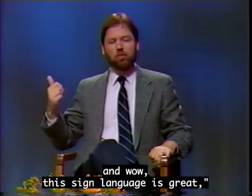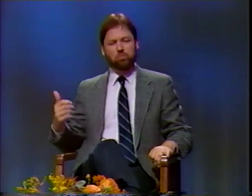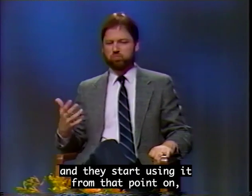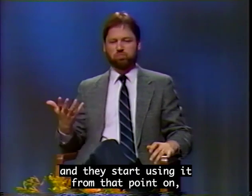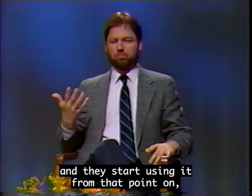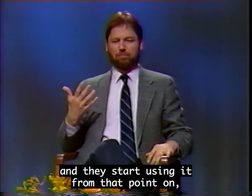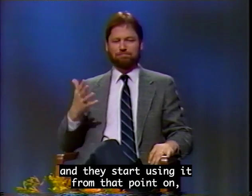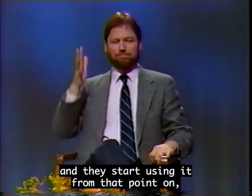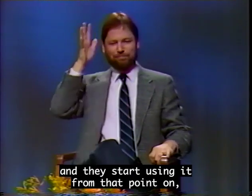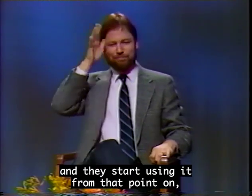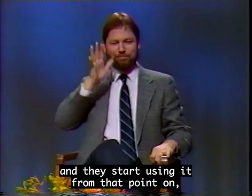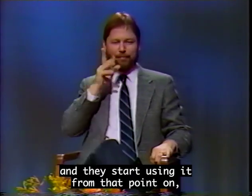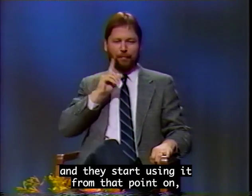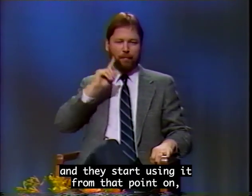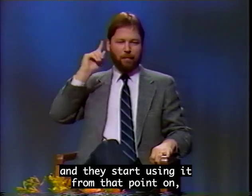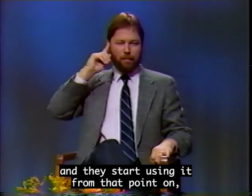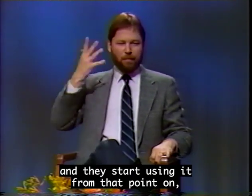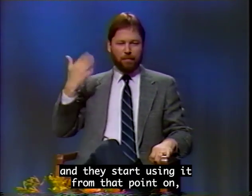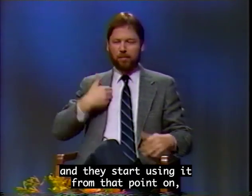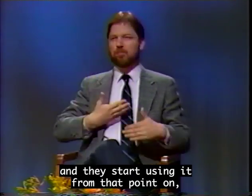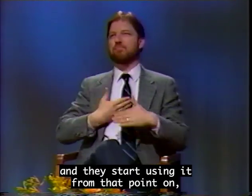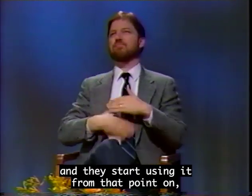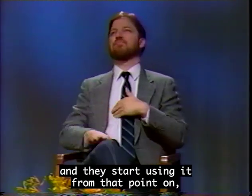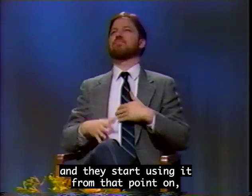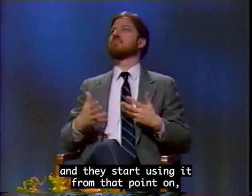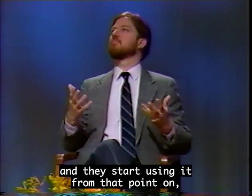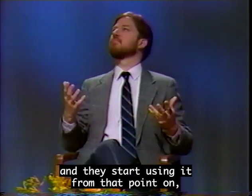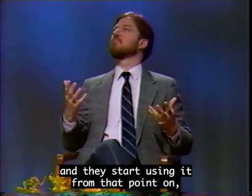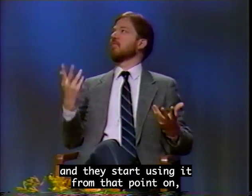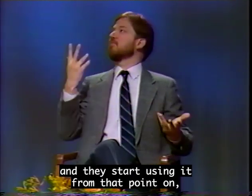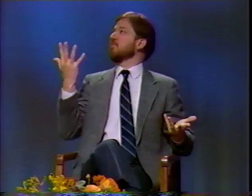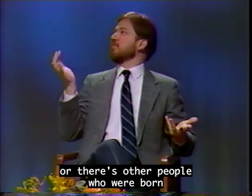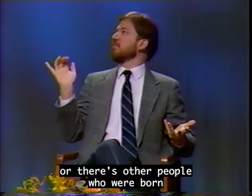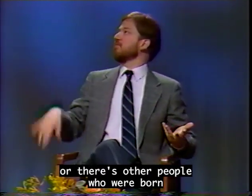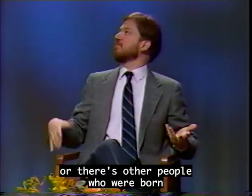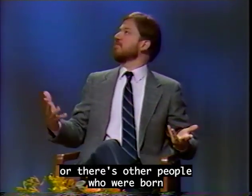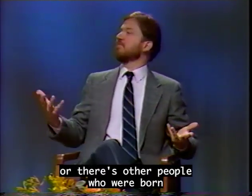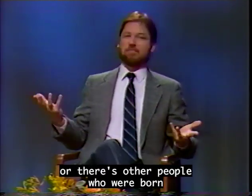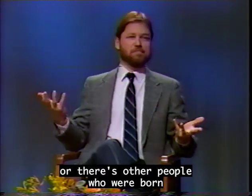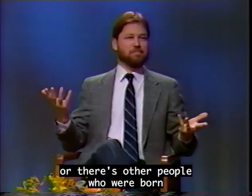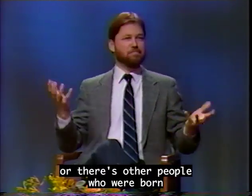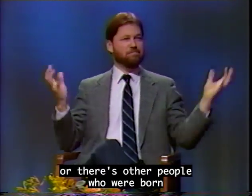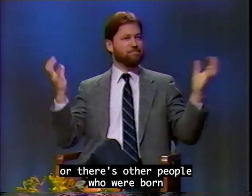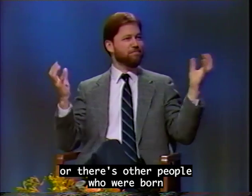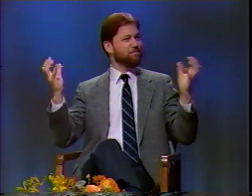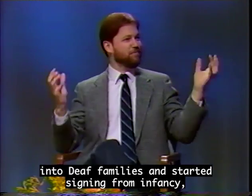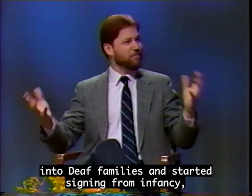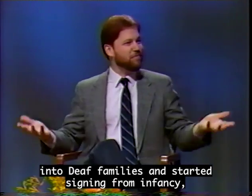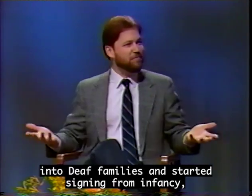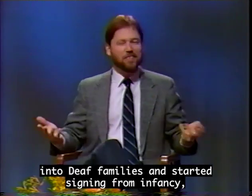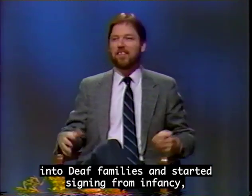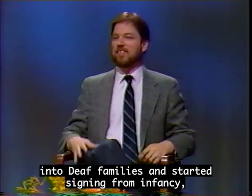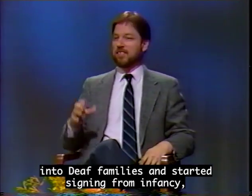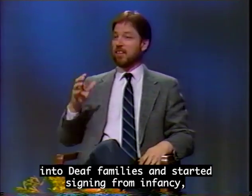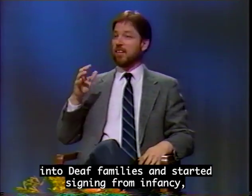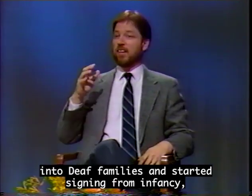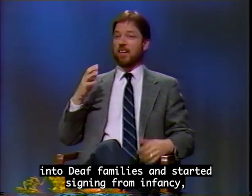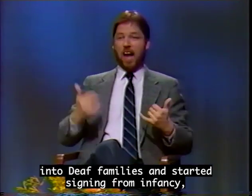great. And they start using it from that point on. Or there's other people who were born into deaf families and started signing